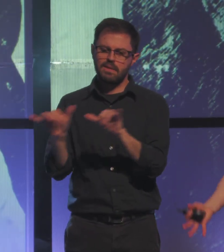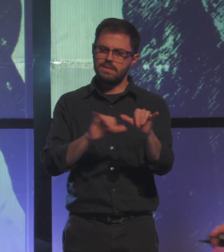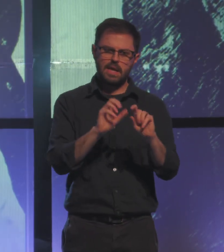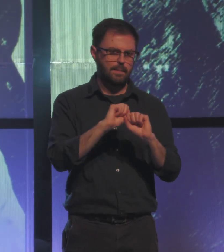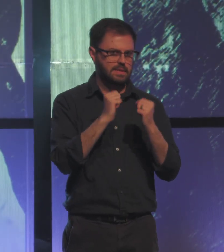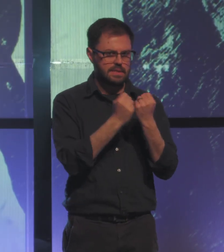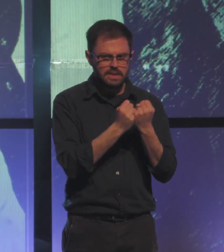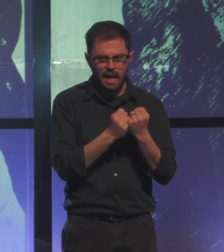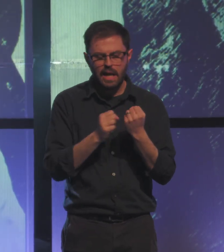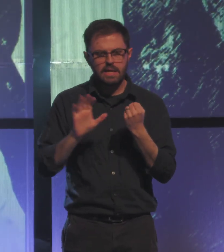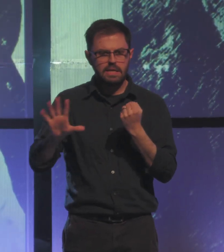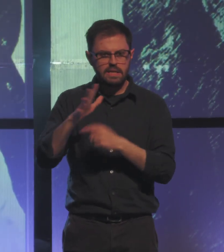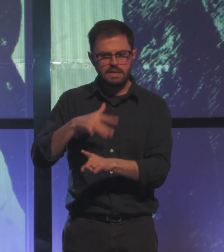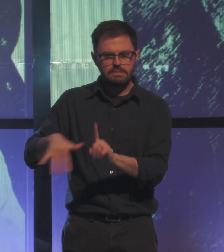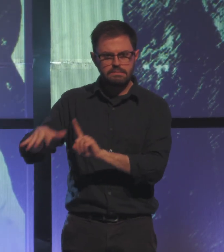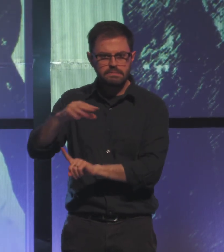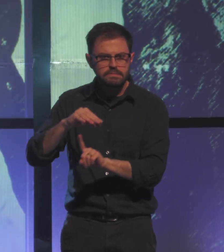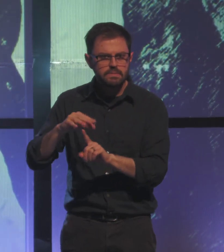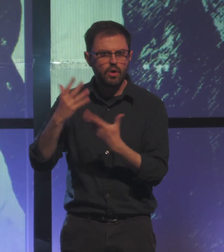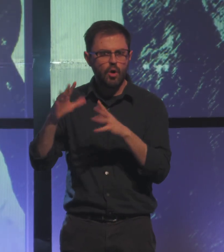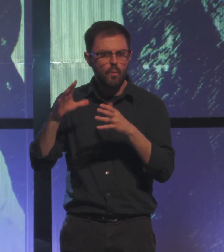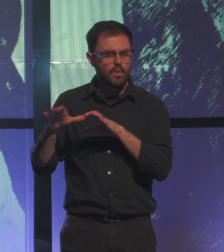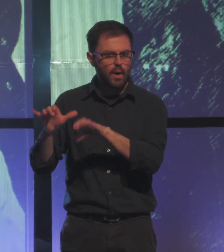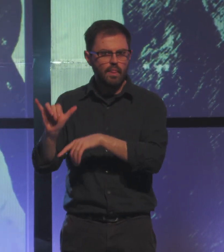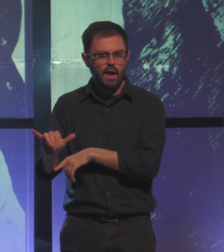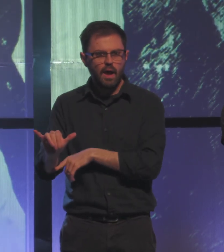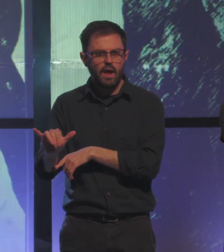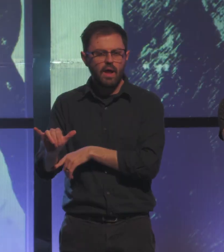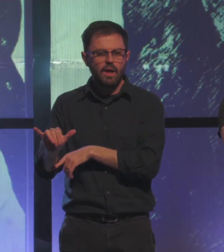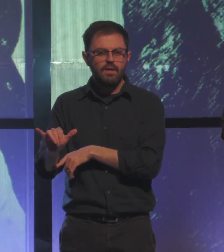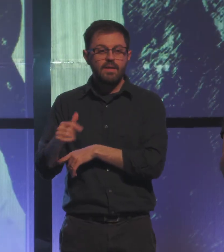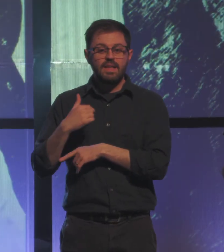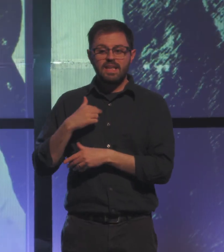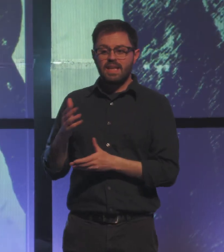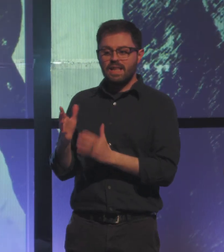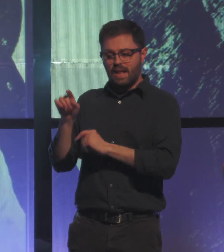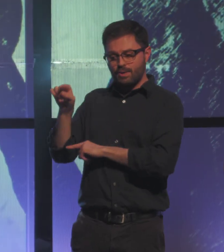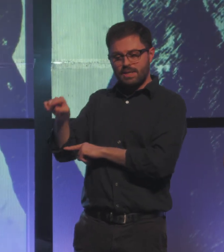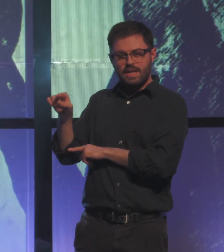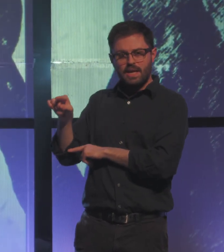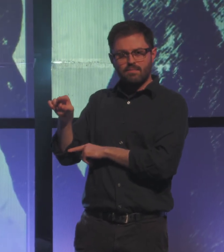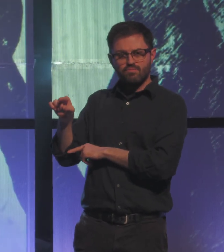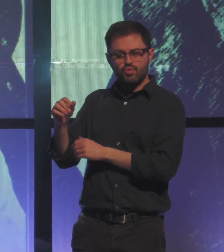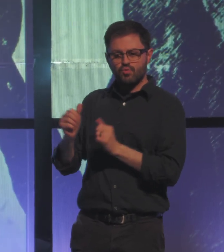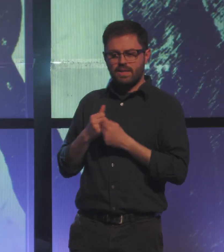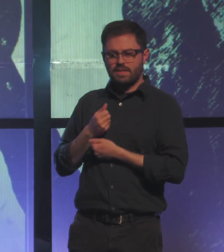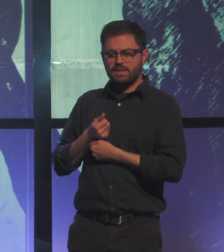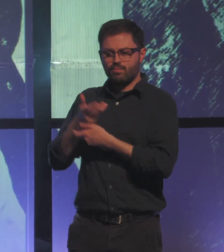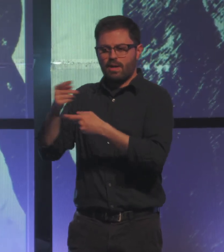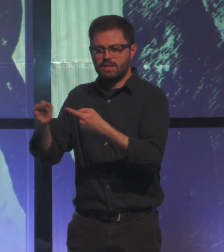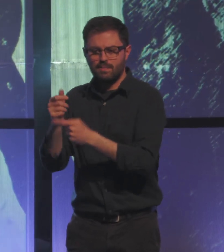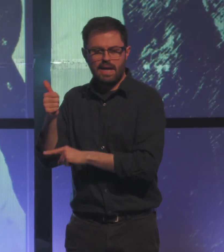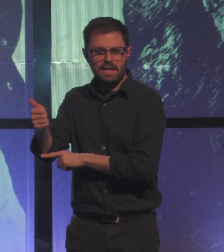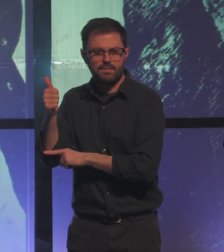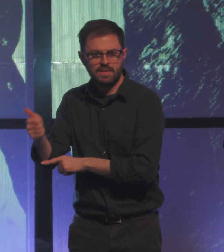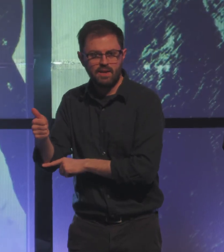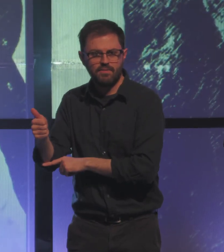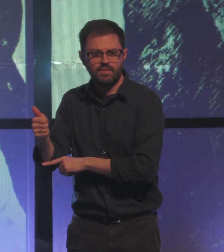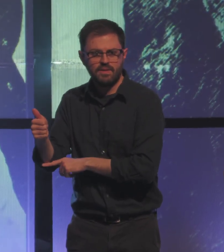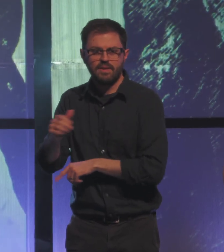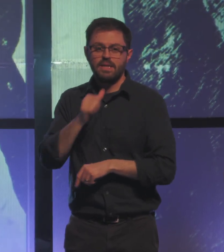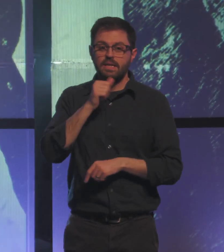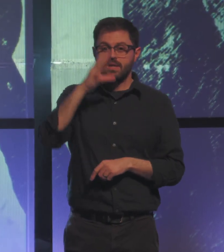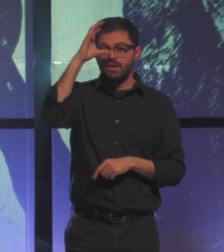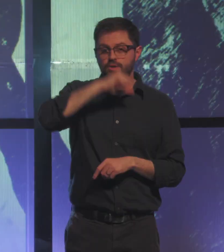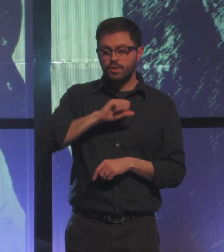entire environment had done. He allows the man to give voice to his pain, and Jesus does not assume that the pain that this man